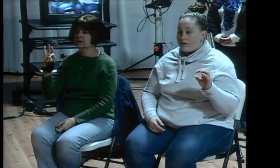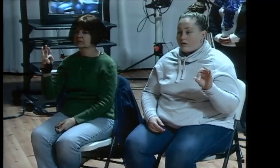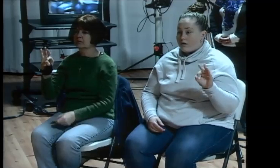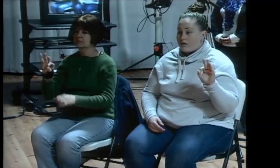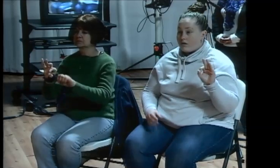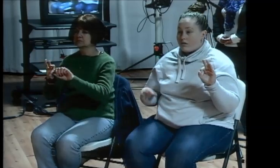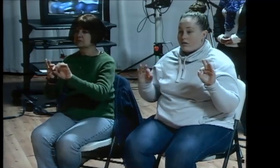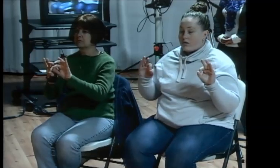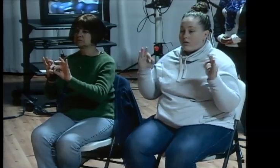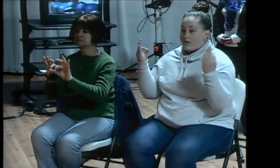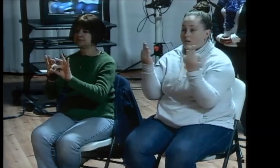family.